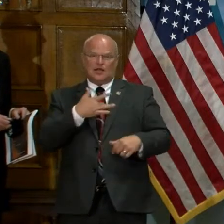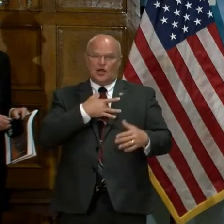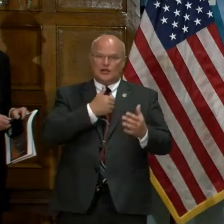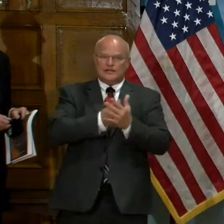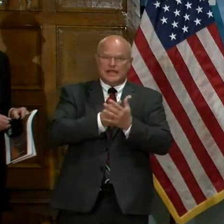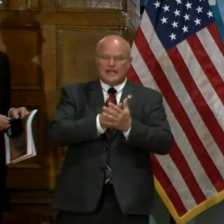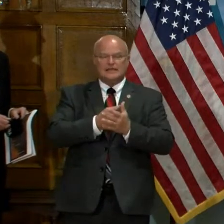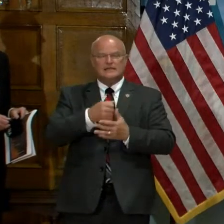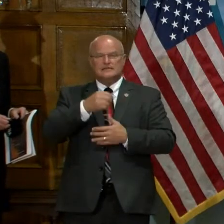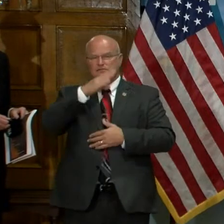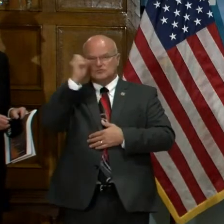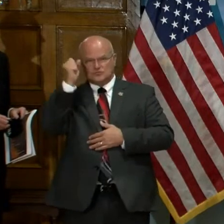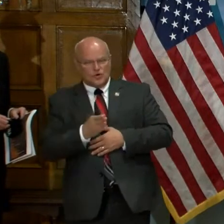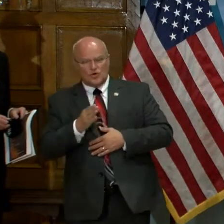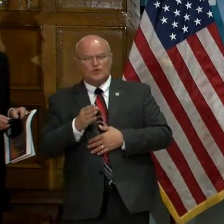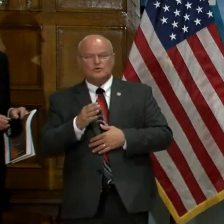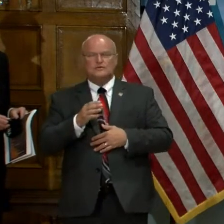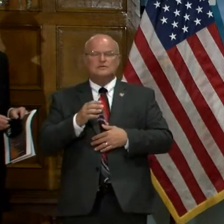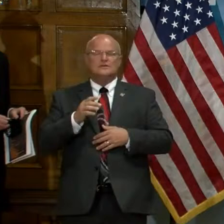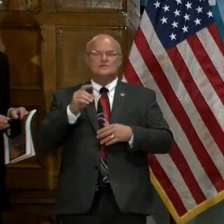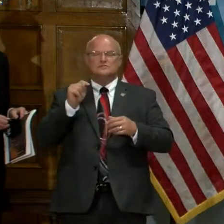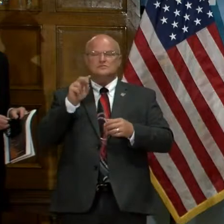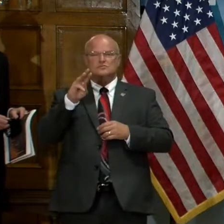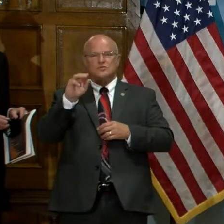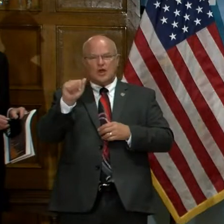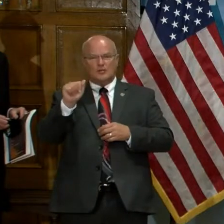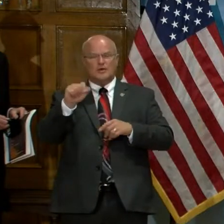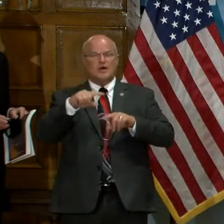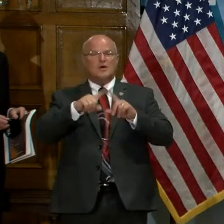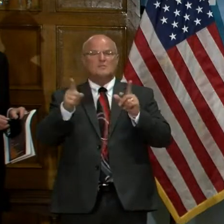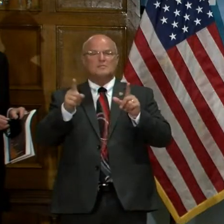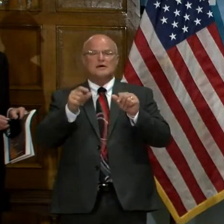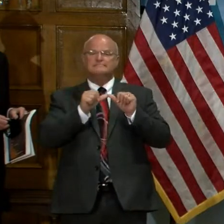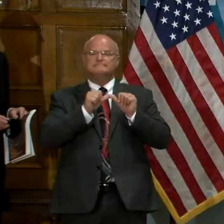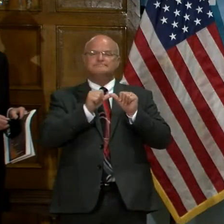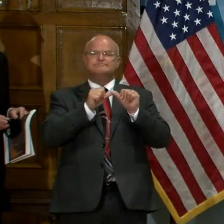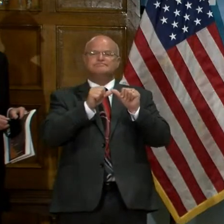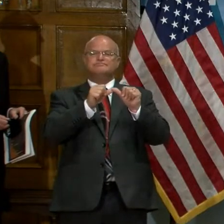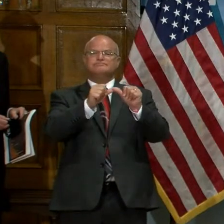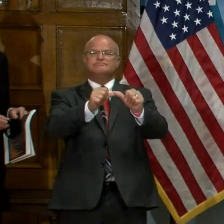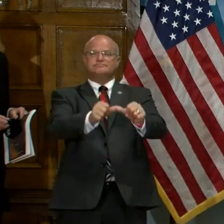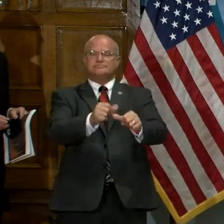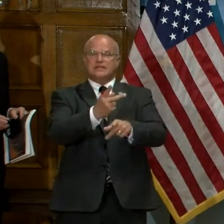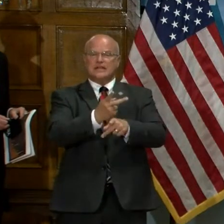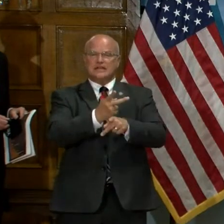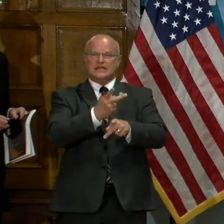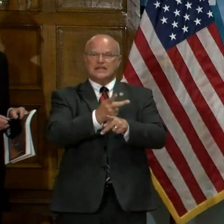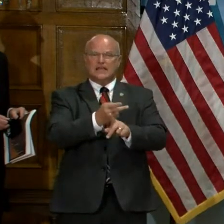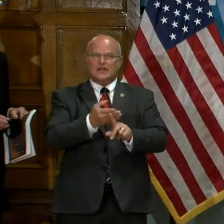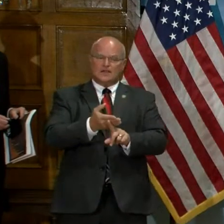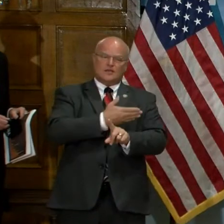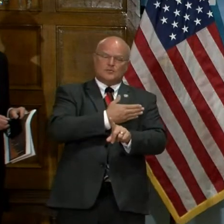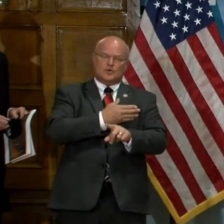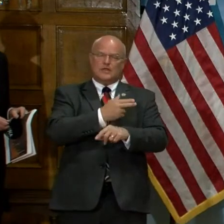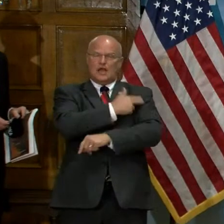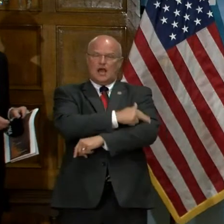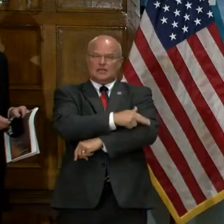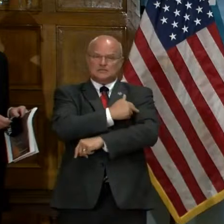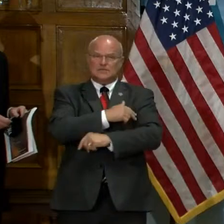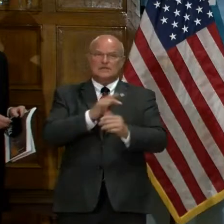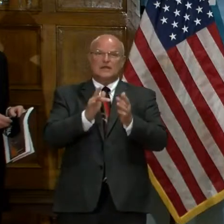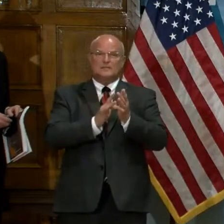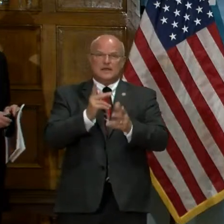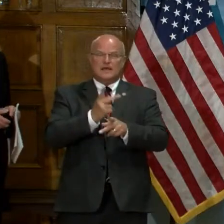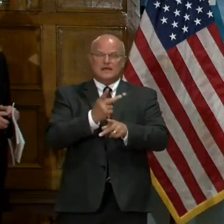stroke, trauma, and other things, but also a continuum of care bridging the pre-hospital emergencies and